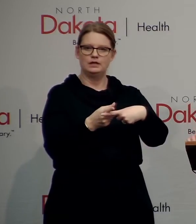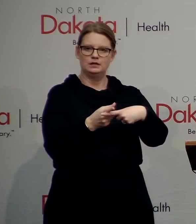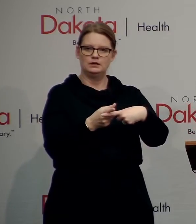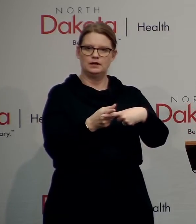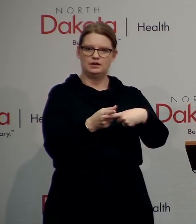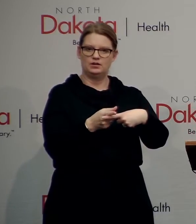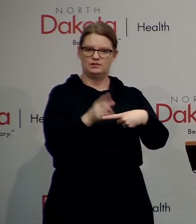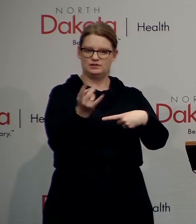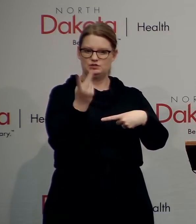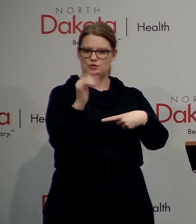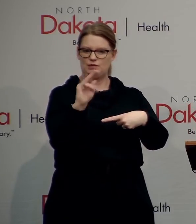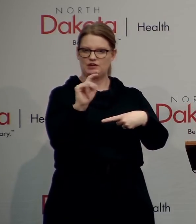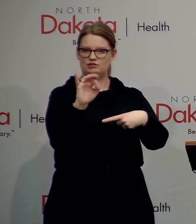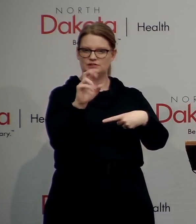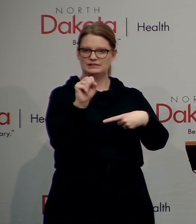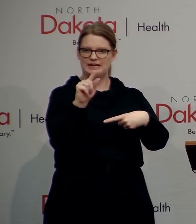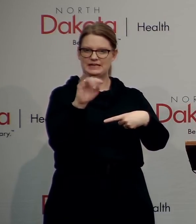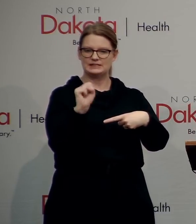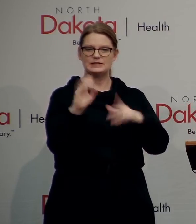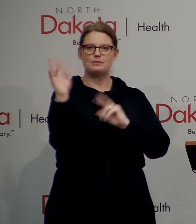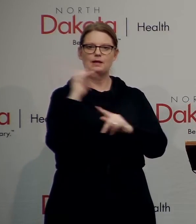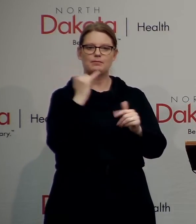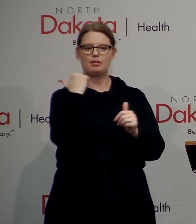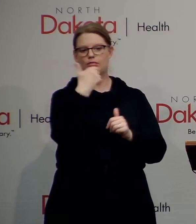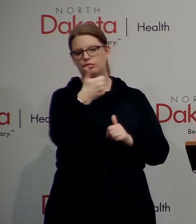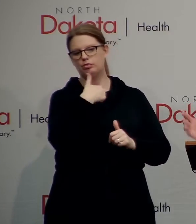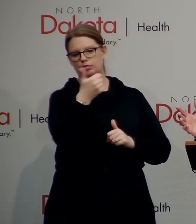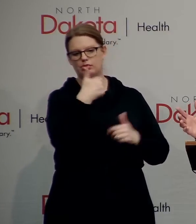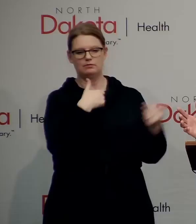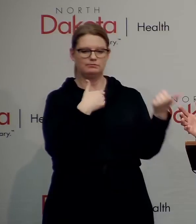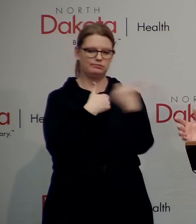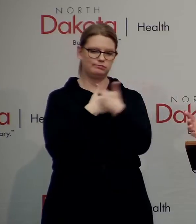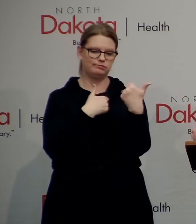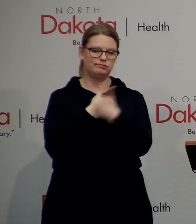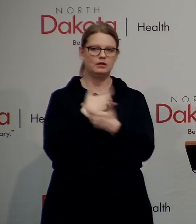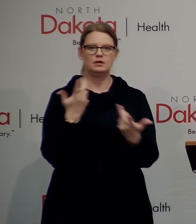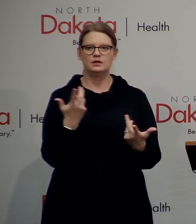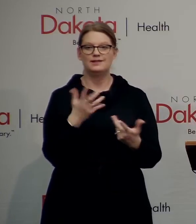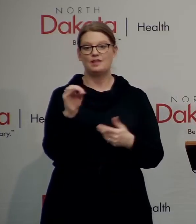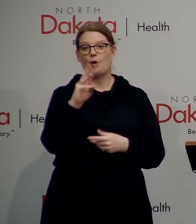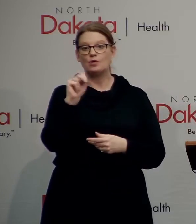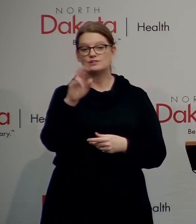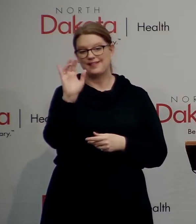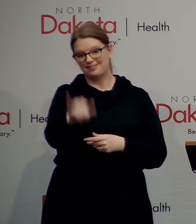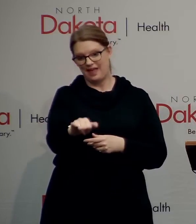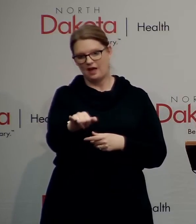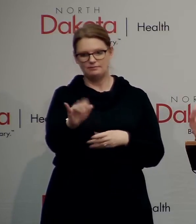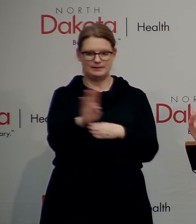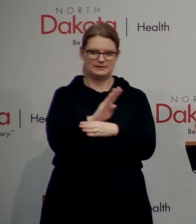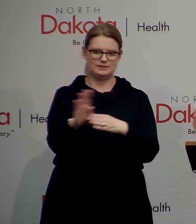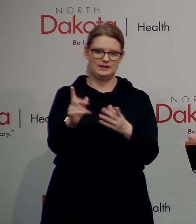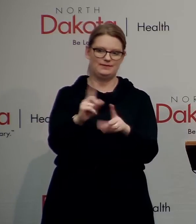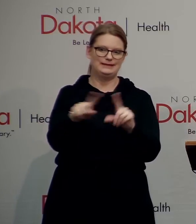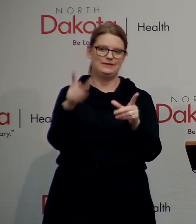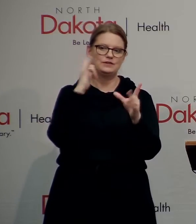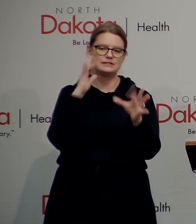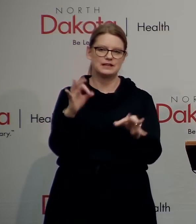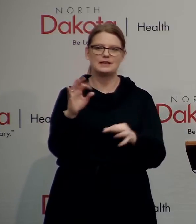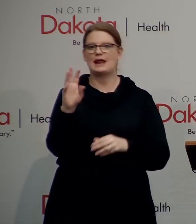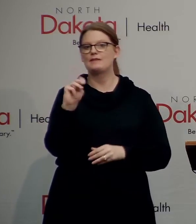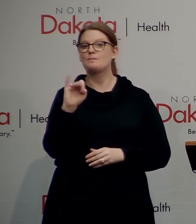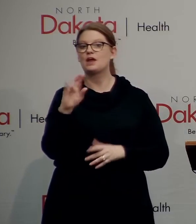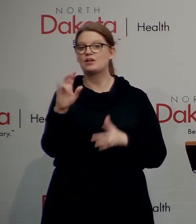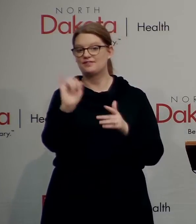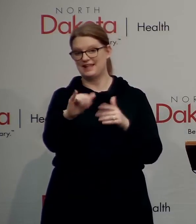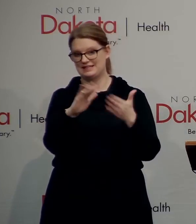got thousands of people traveling from all over the nation going through there, the owners of that business have got a different decision, and the mayor of that city has got